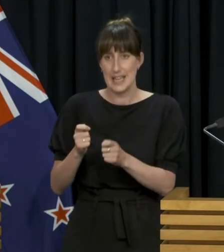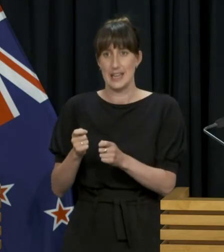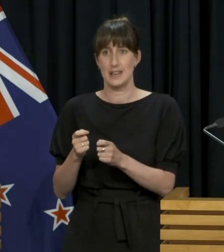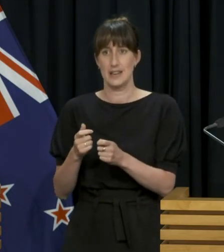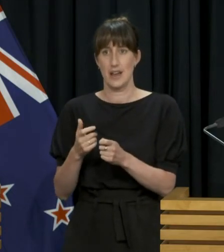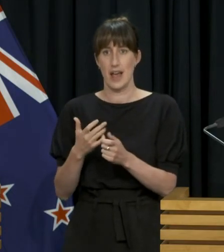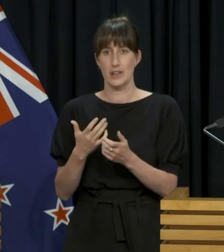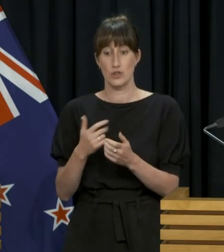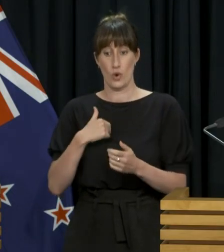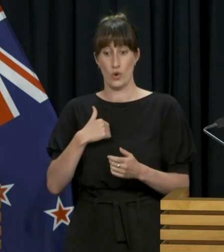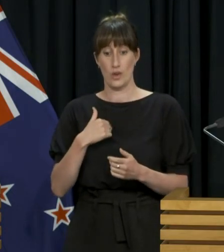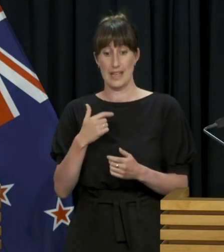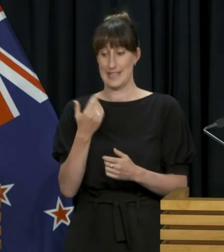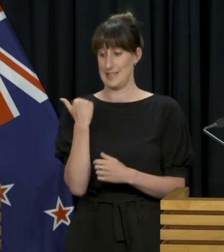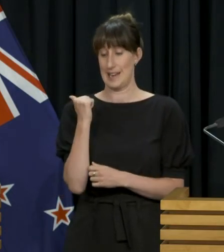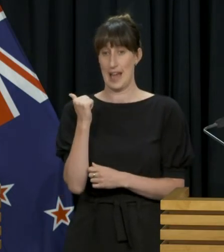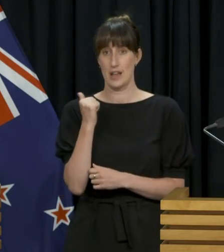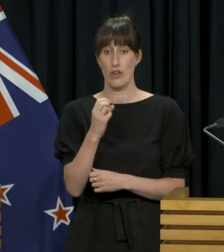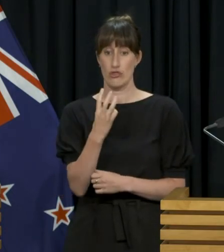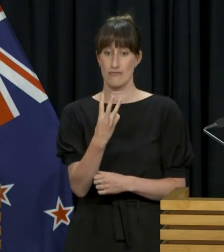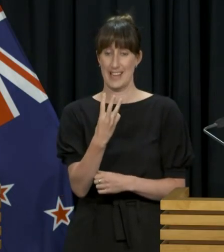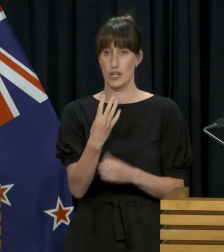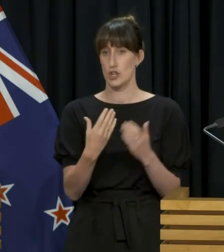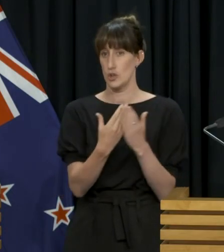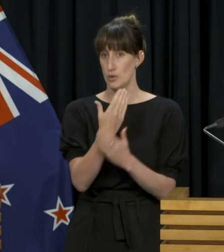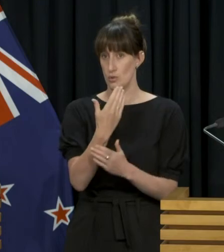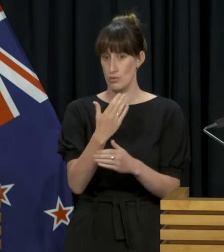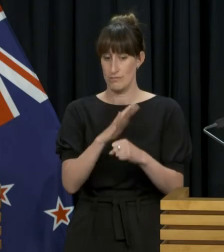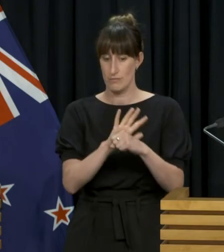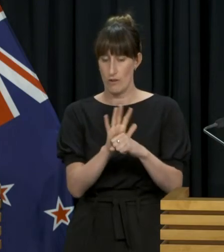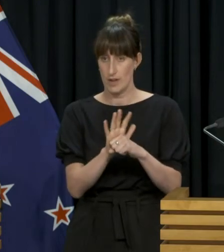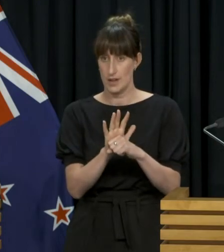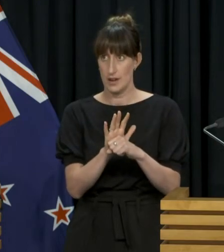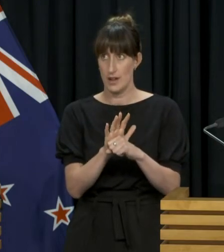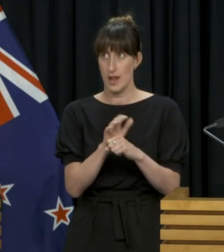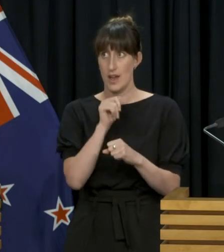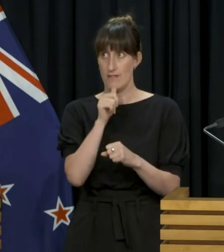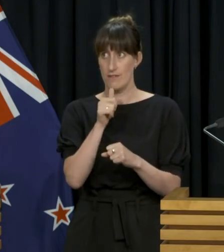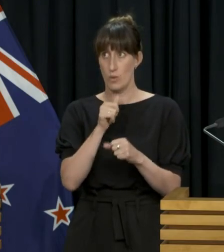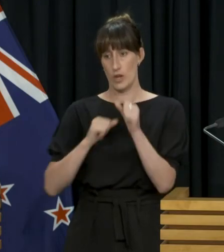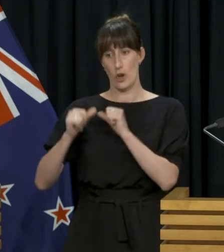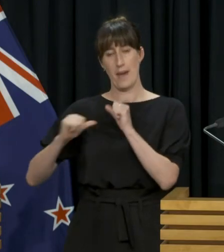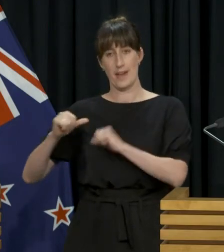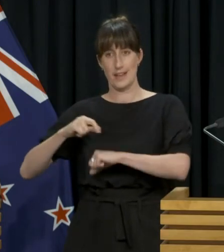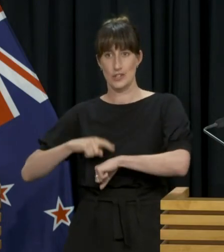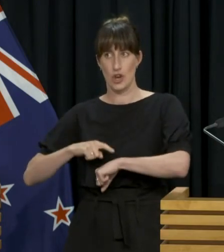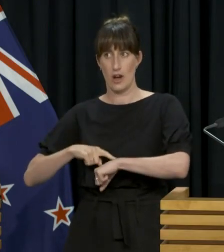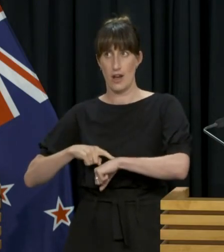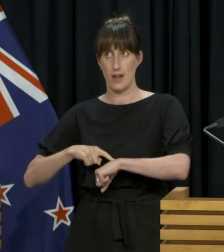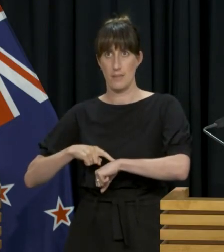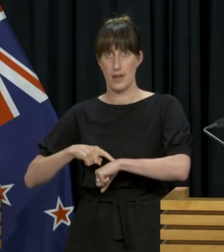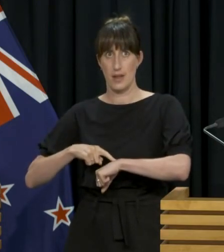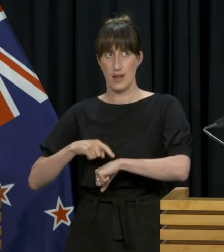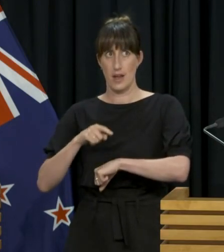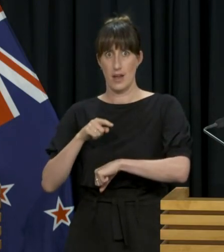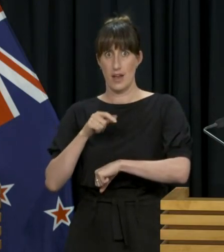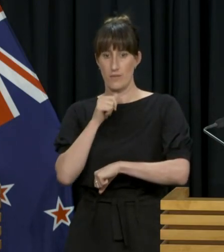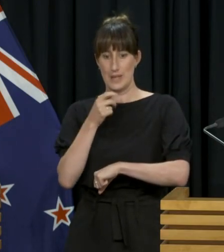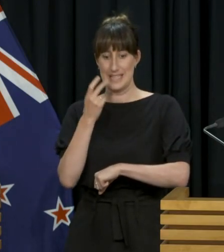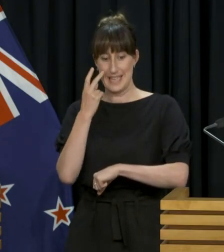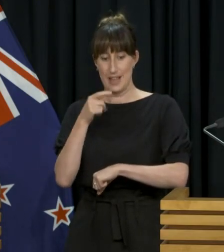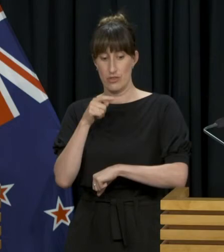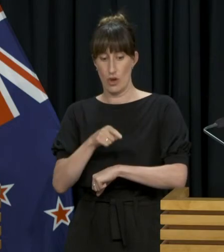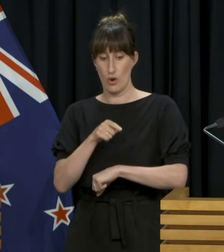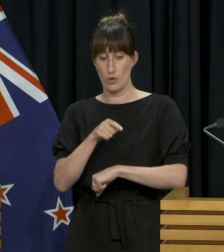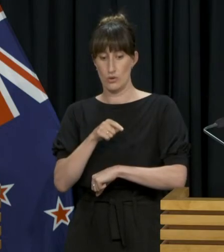So the 3 extra cases that we saw yesterday, if we turn the clock back and said if we had seen those cases before we had moved